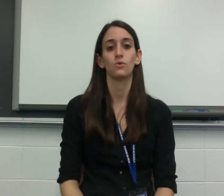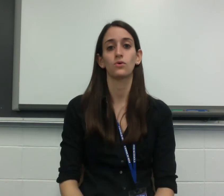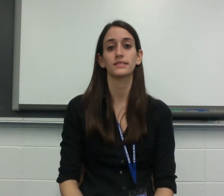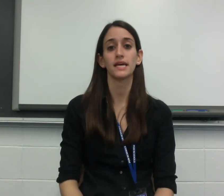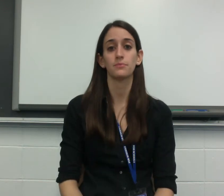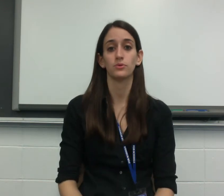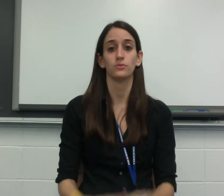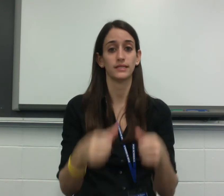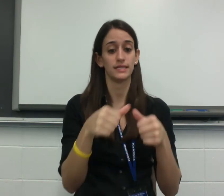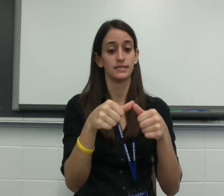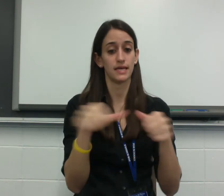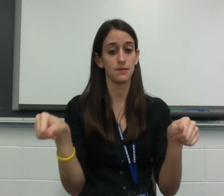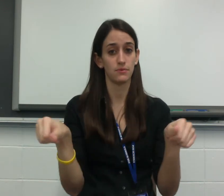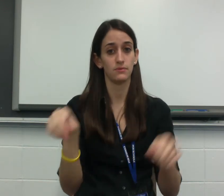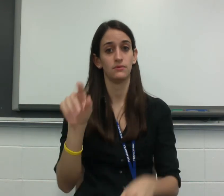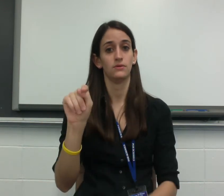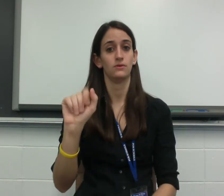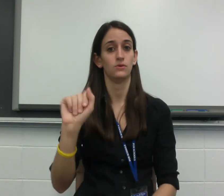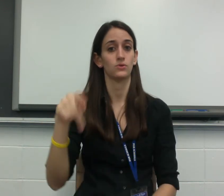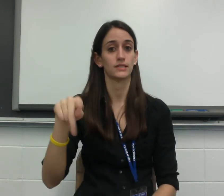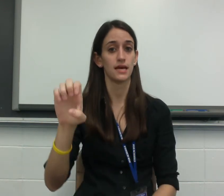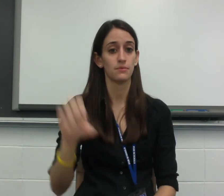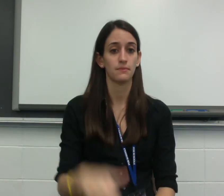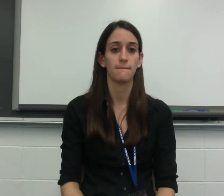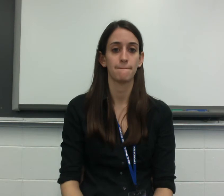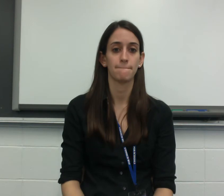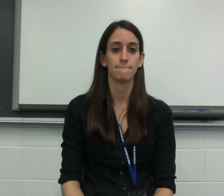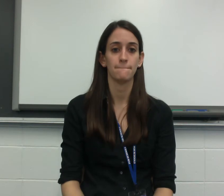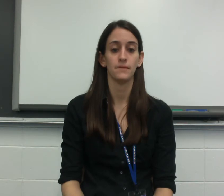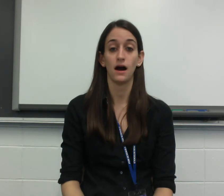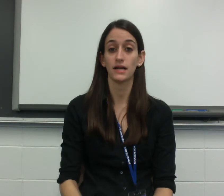or tape. You might see tape, or tape. Eyes,